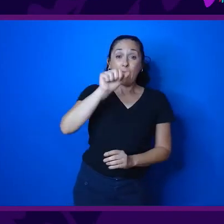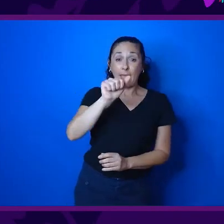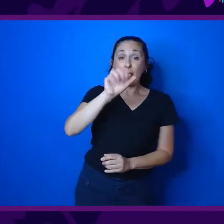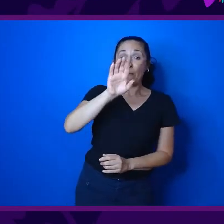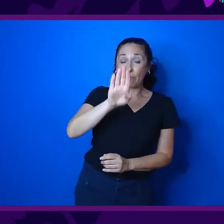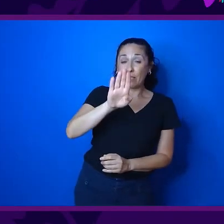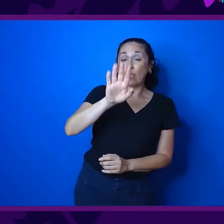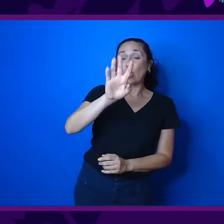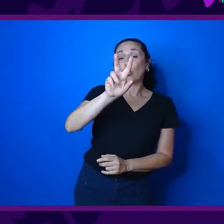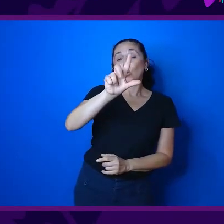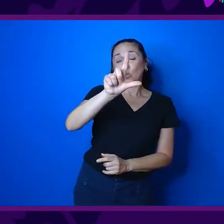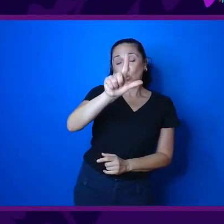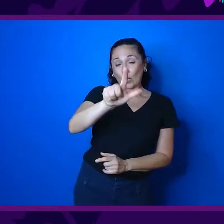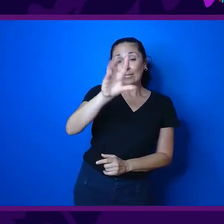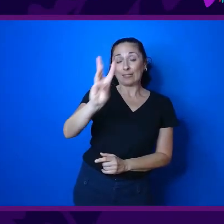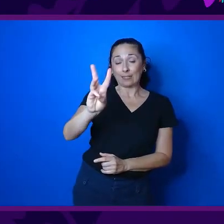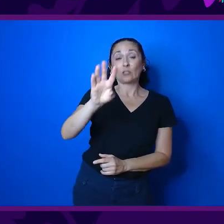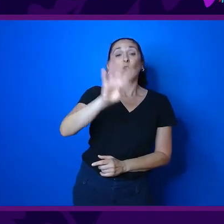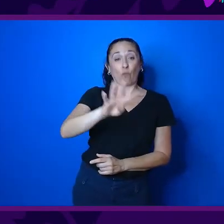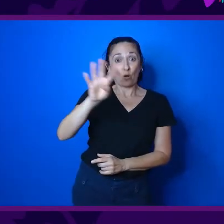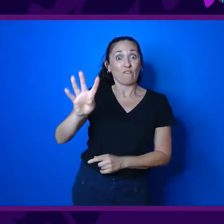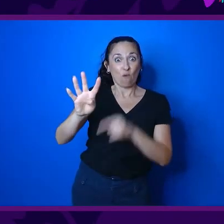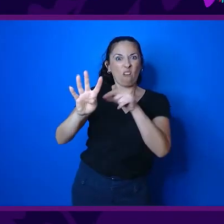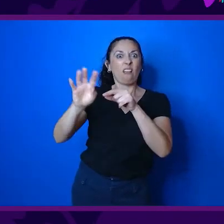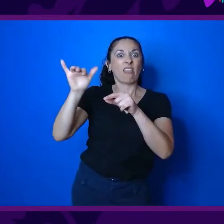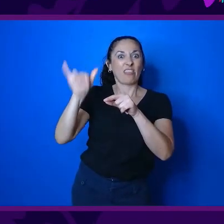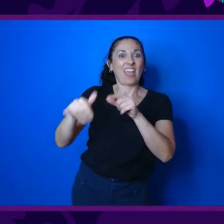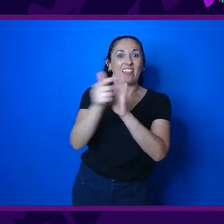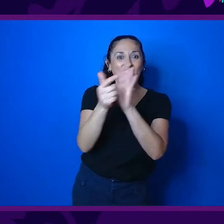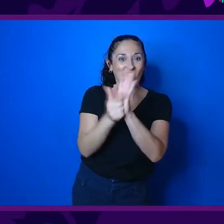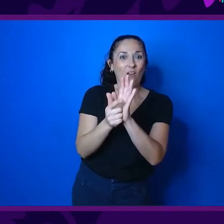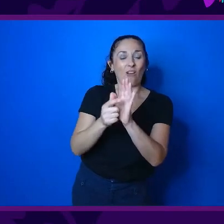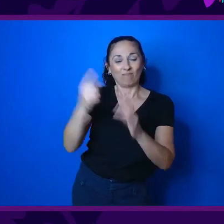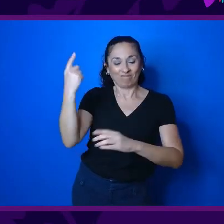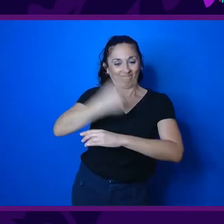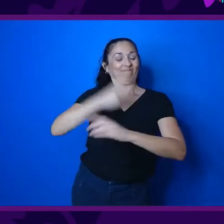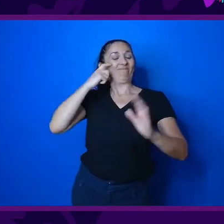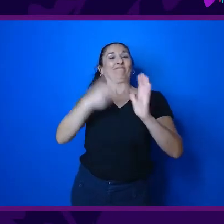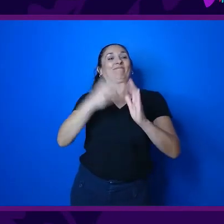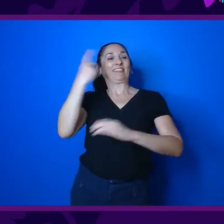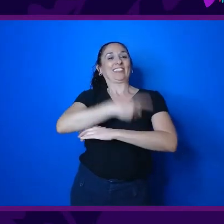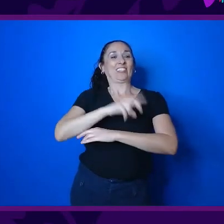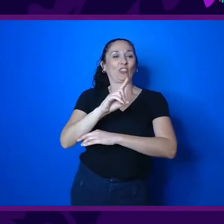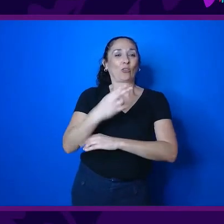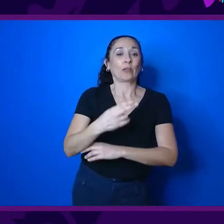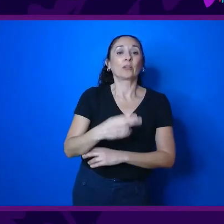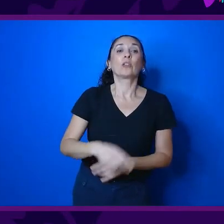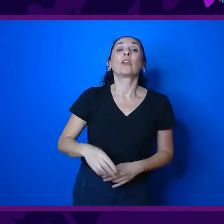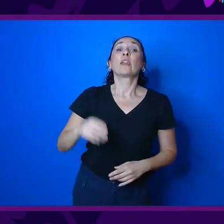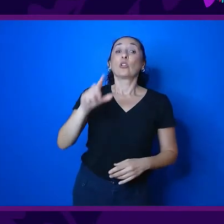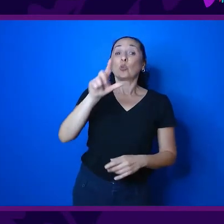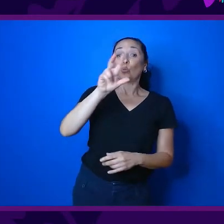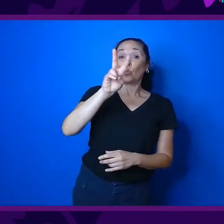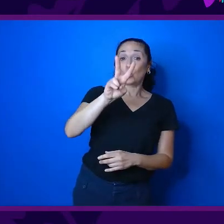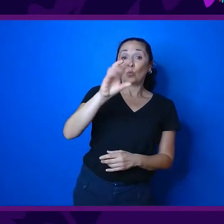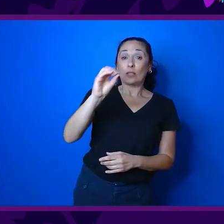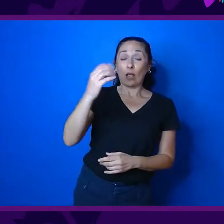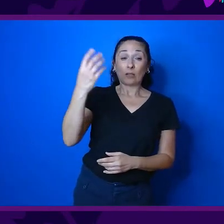2644. And on July 18th, 2018, Governor Jerry Brown signed